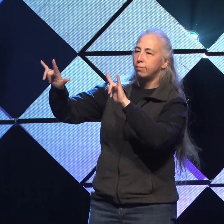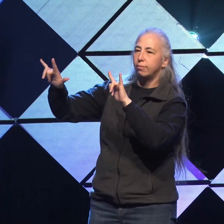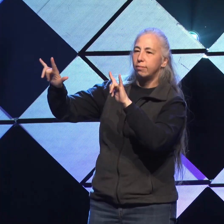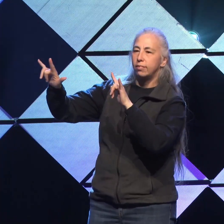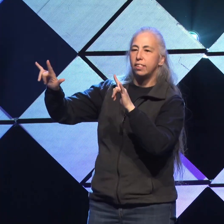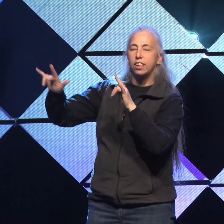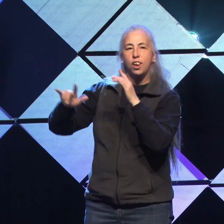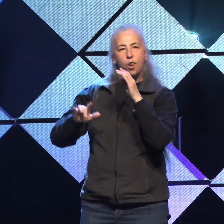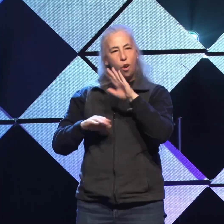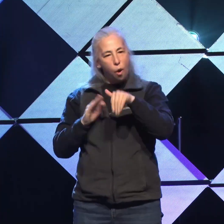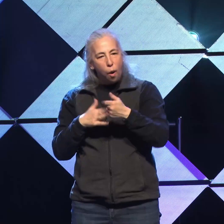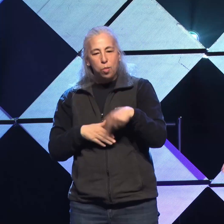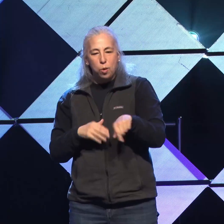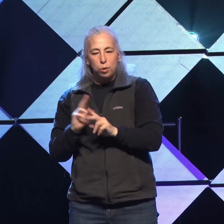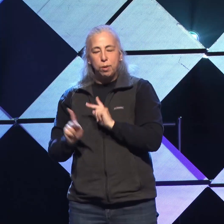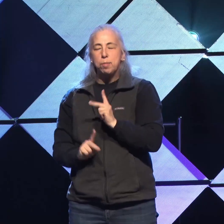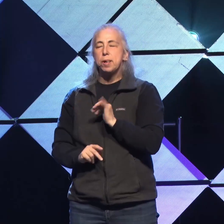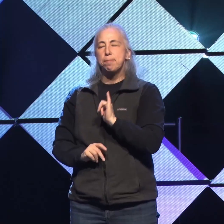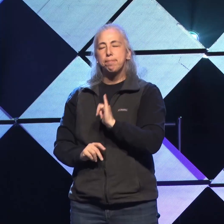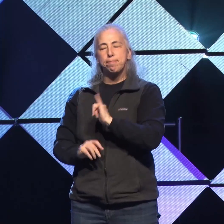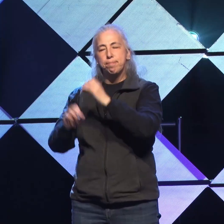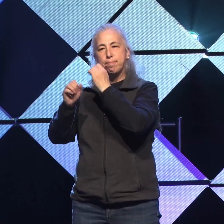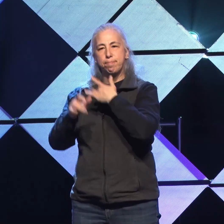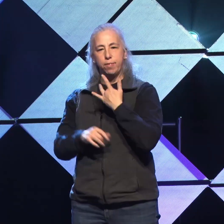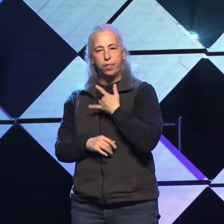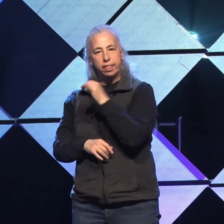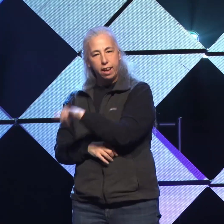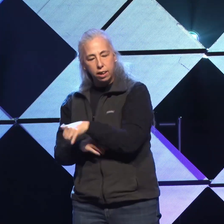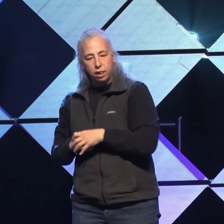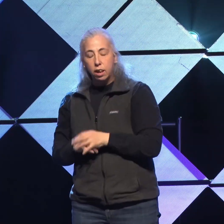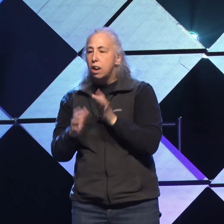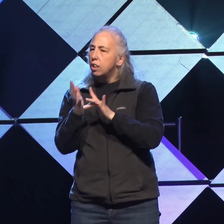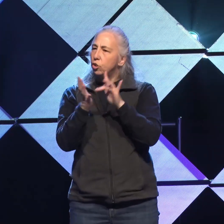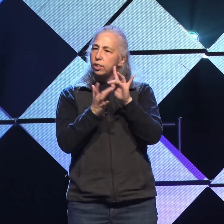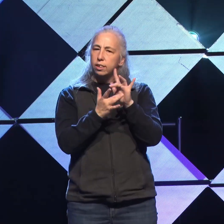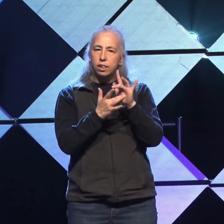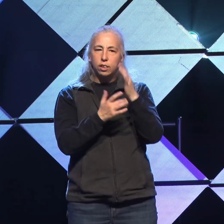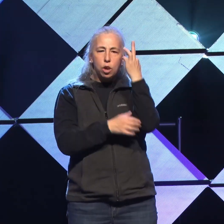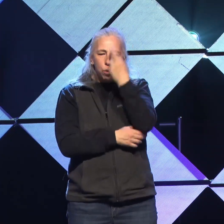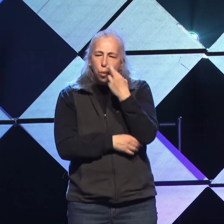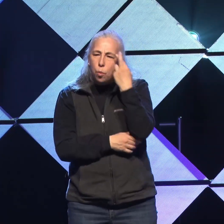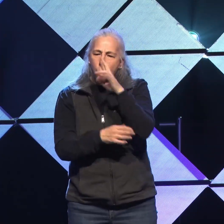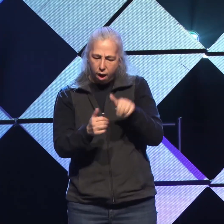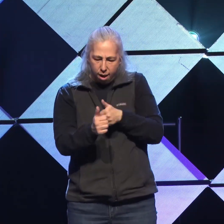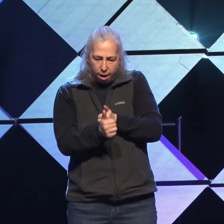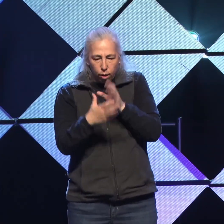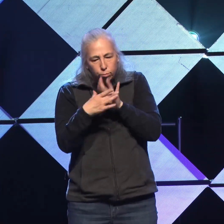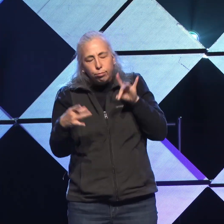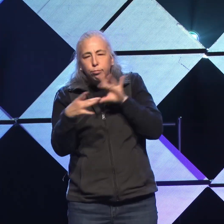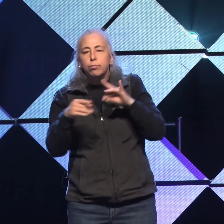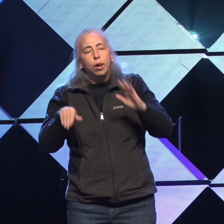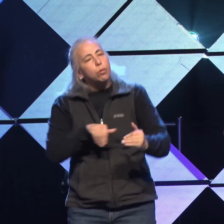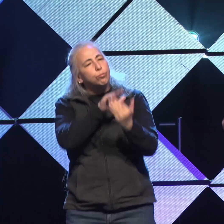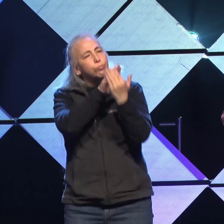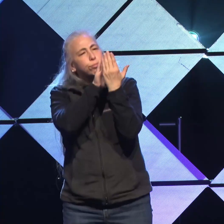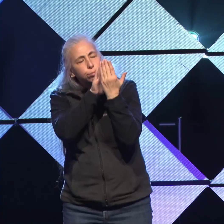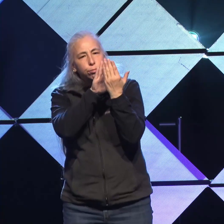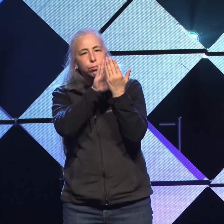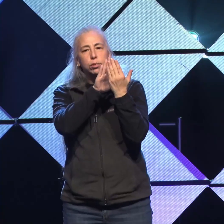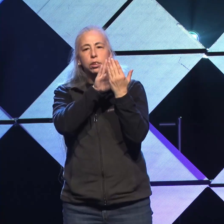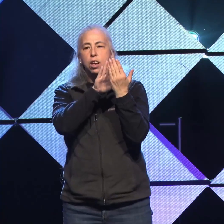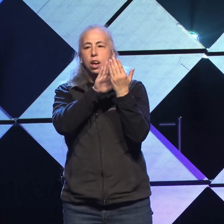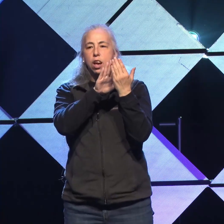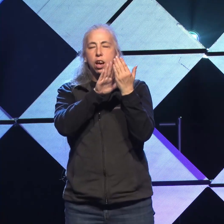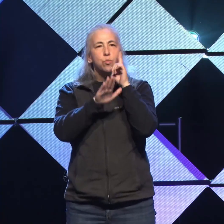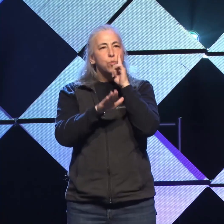they're thinking right here. And why does Jesus do it? Why does he get ruthlessly in the face of the most